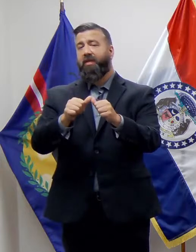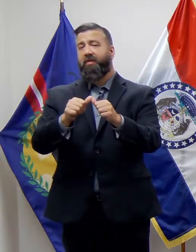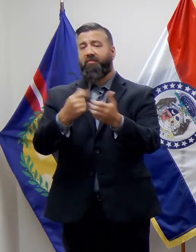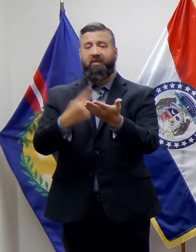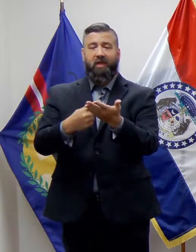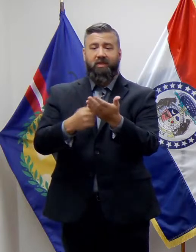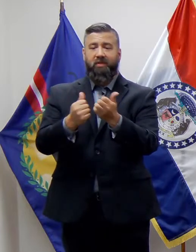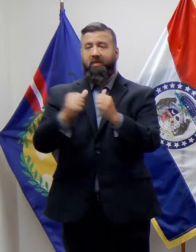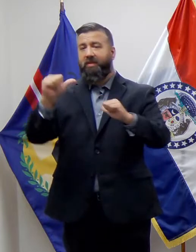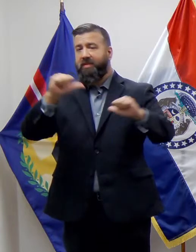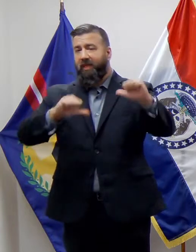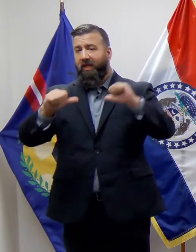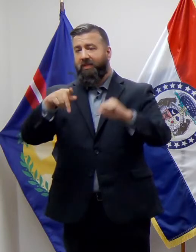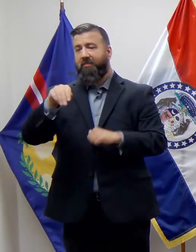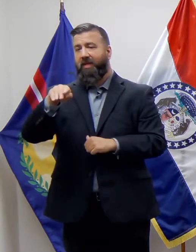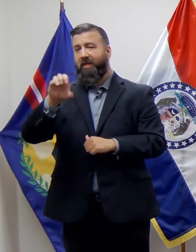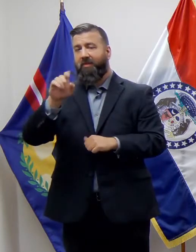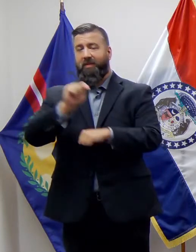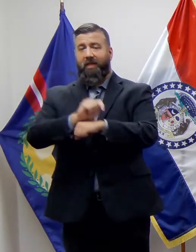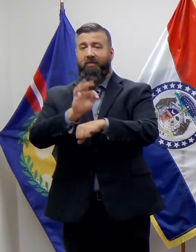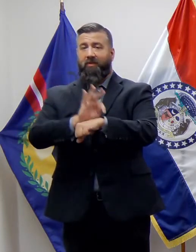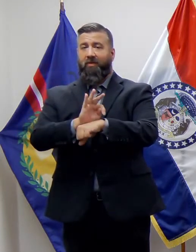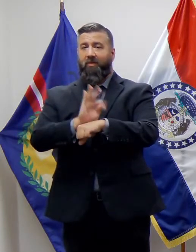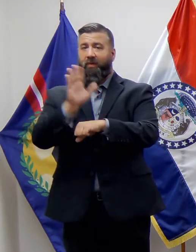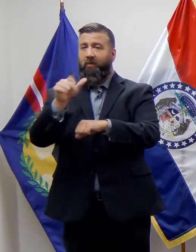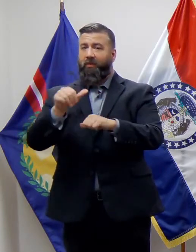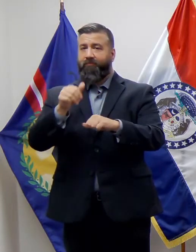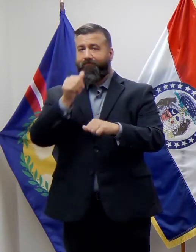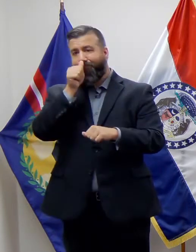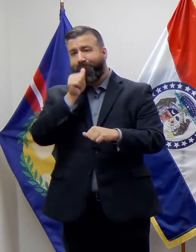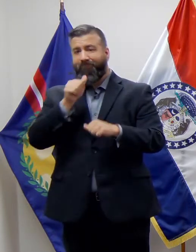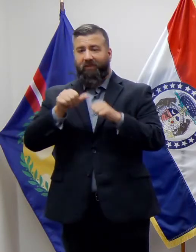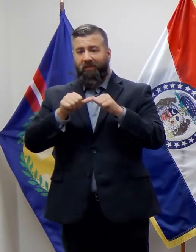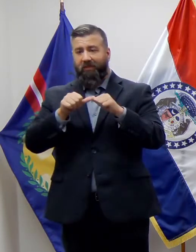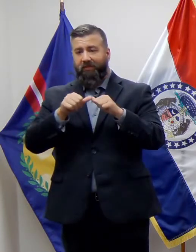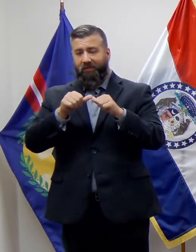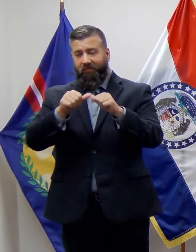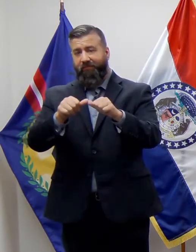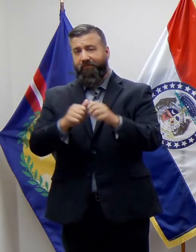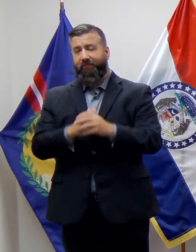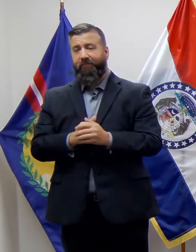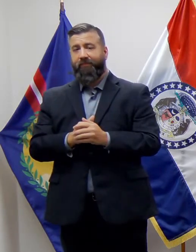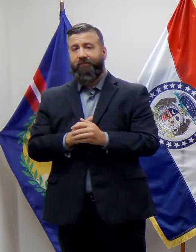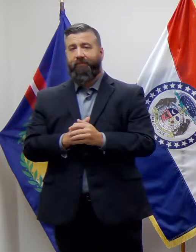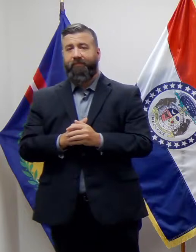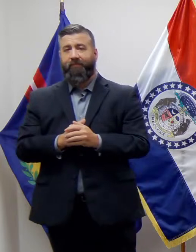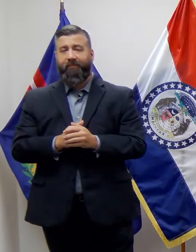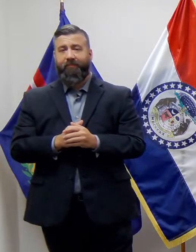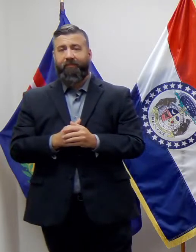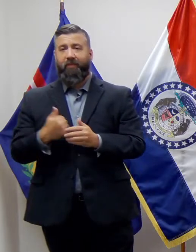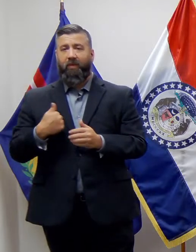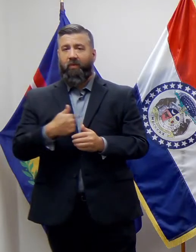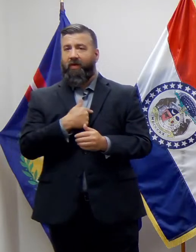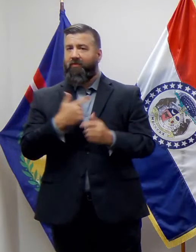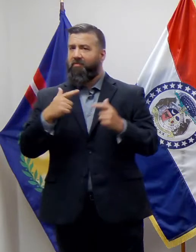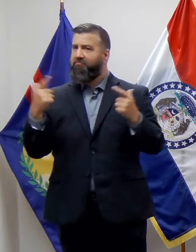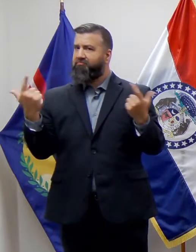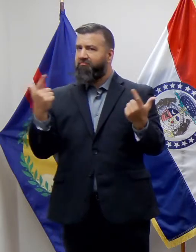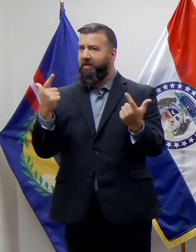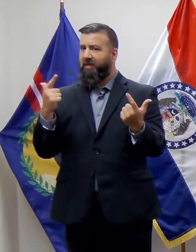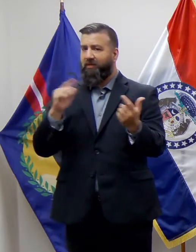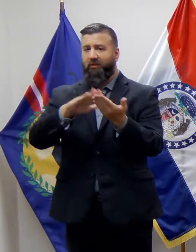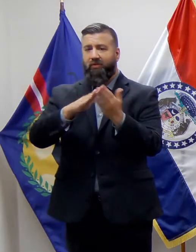in our public health department. And we'll press on. We have an extraordinary community outreach program